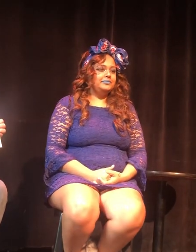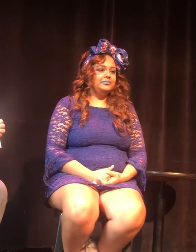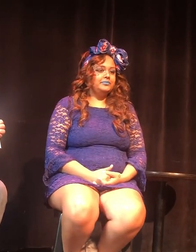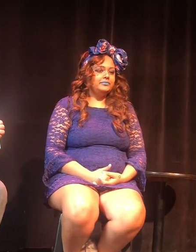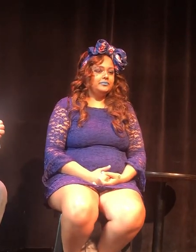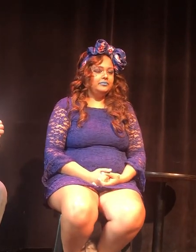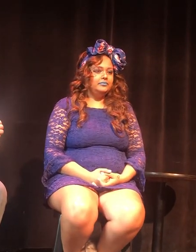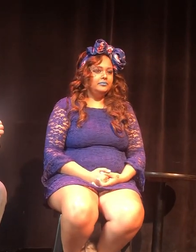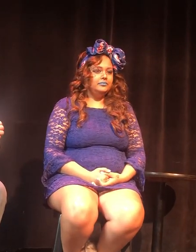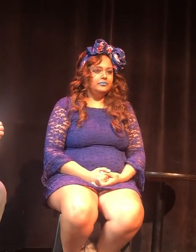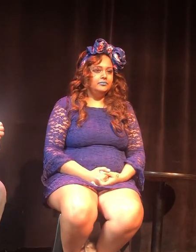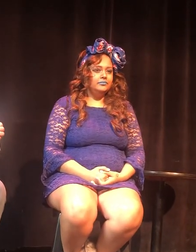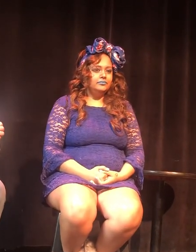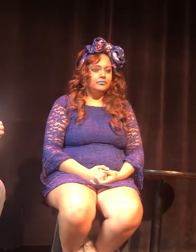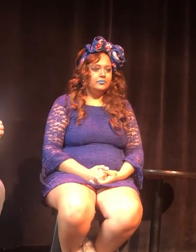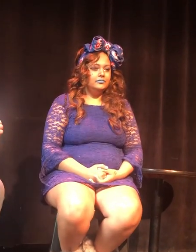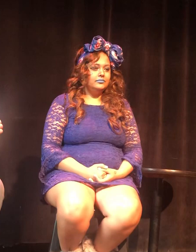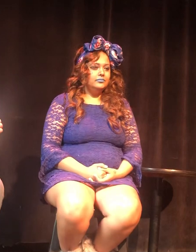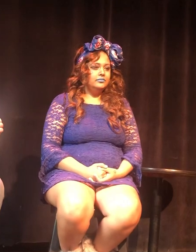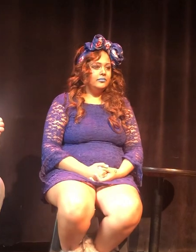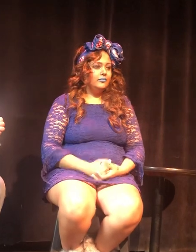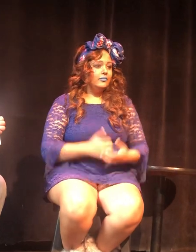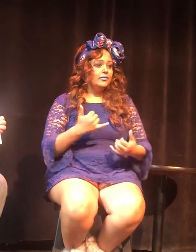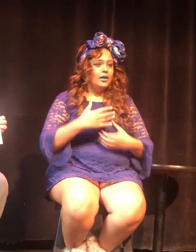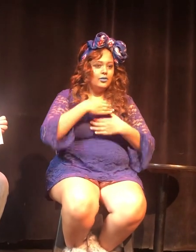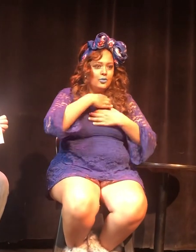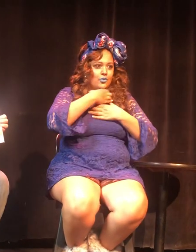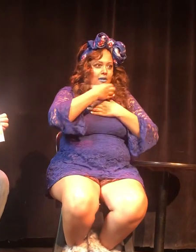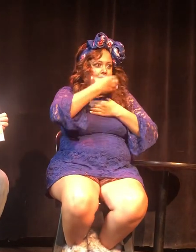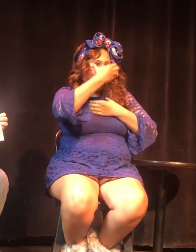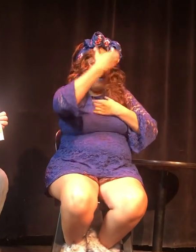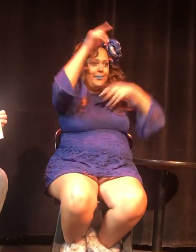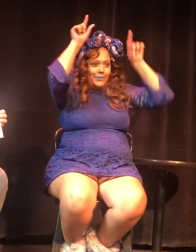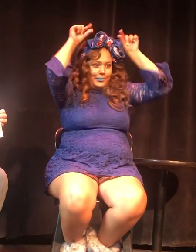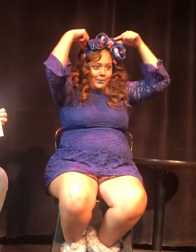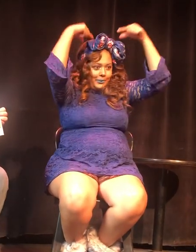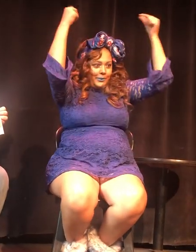Here's a very cool thing about giraffes, said Derek.